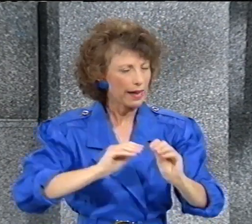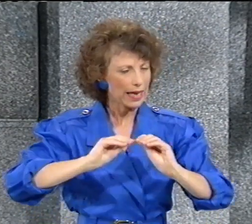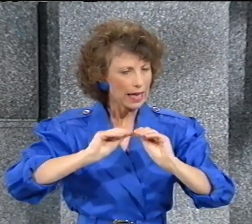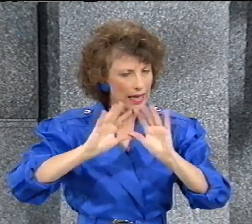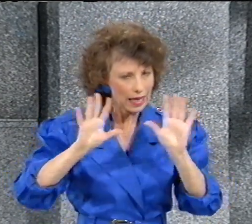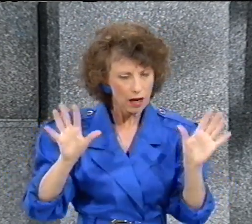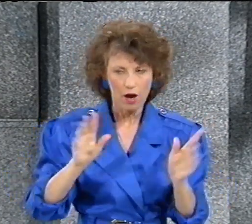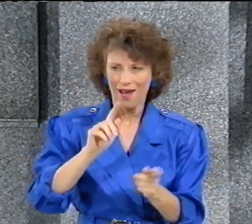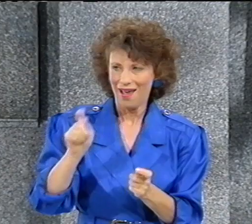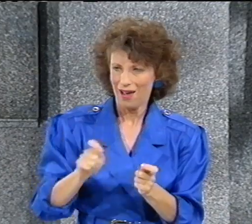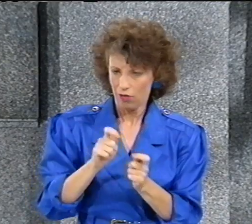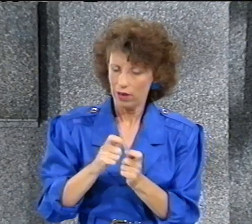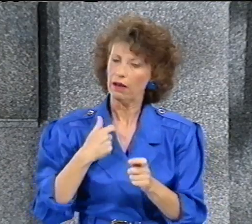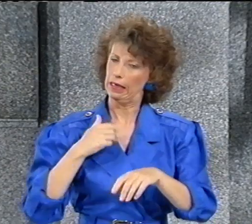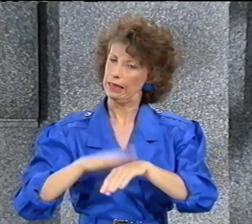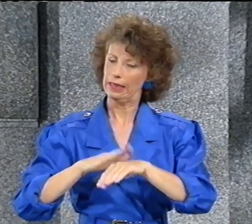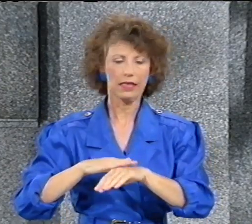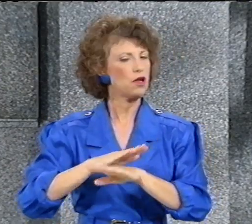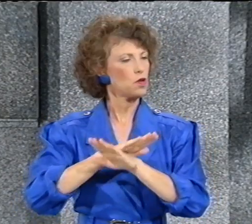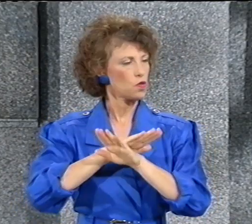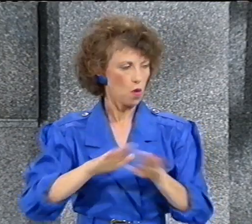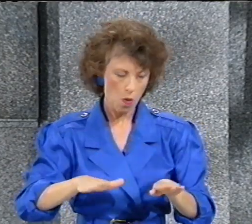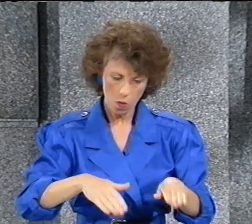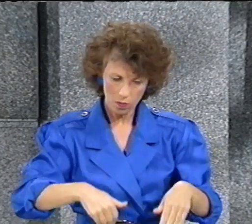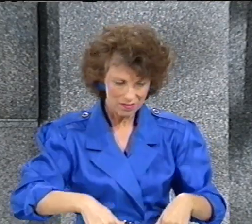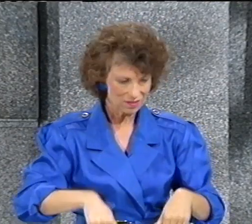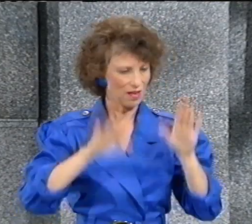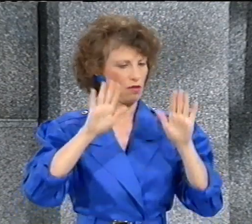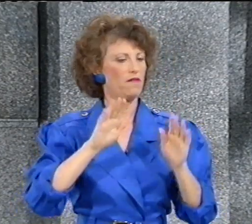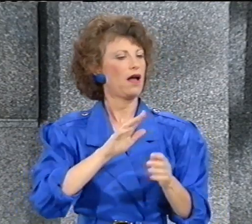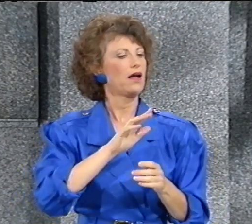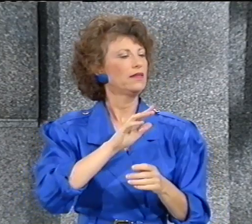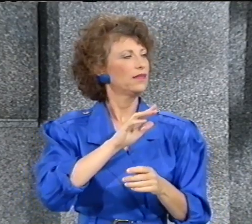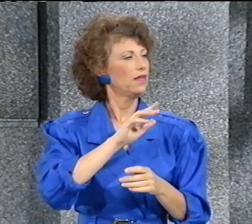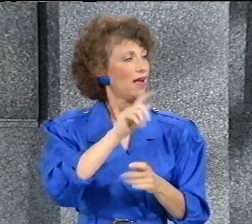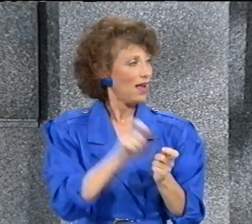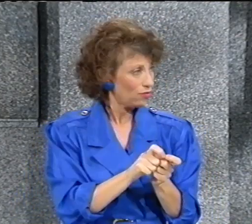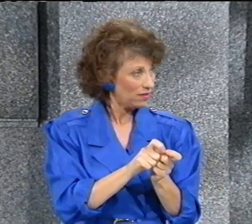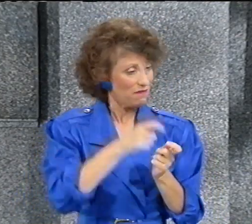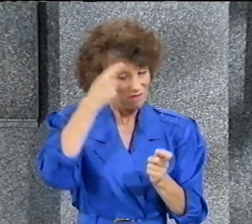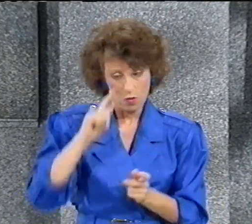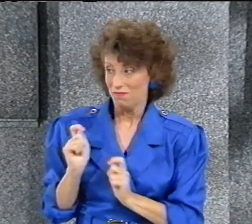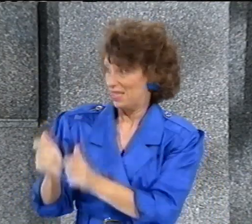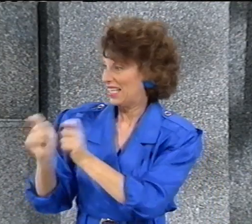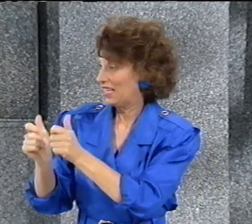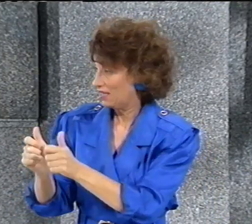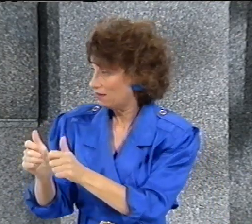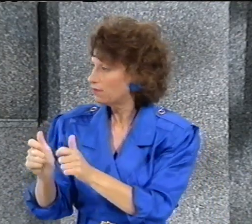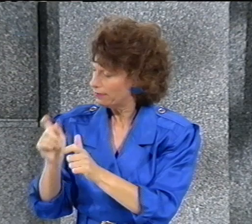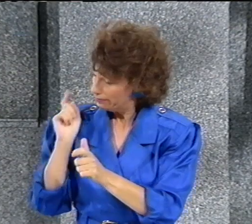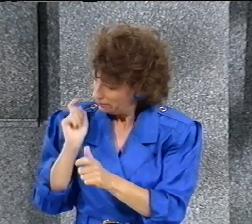want spelling to be clear and accurate. Don't ever sacrifice accuracy and clarity for